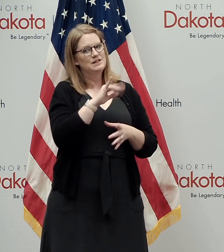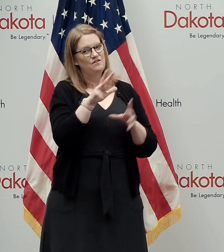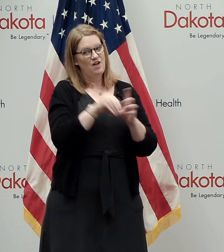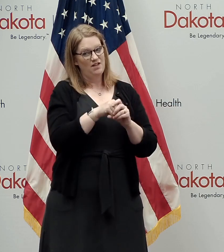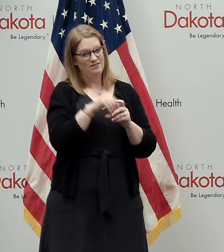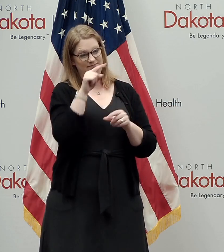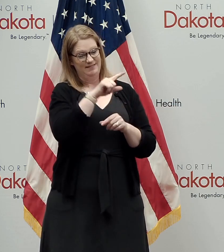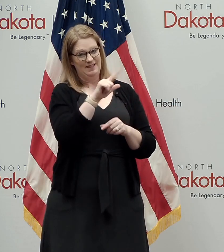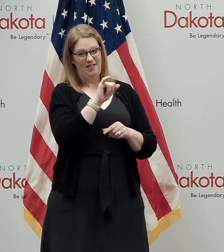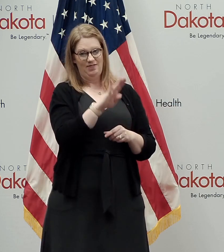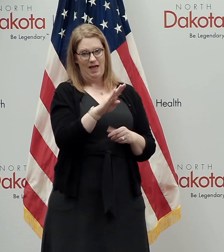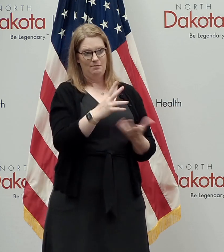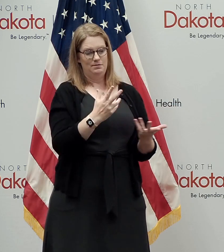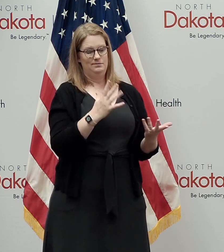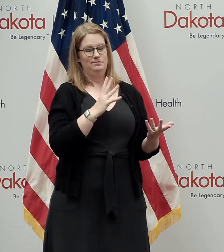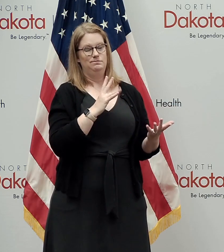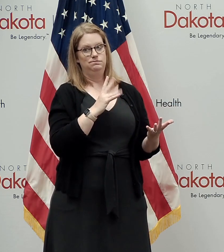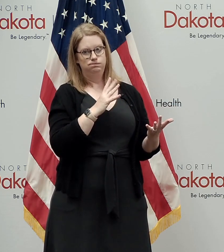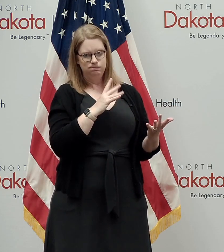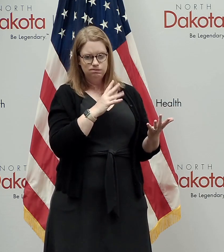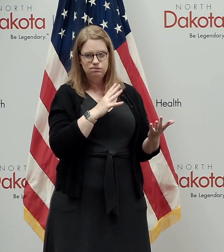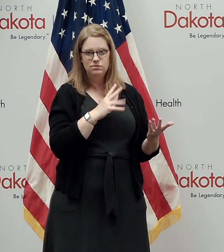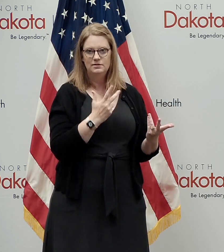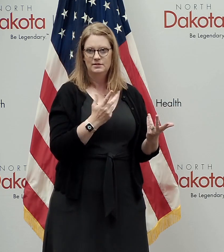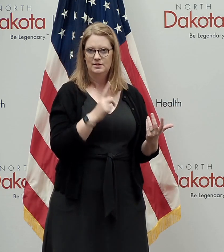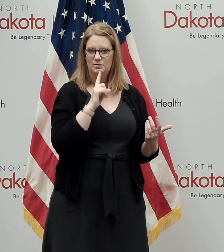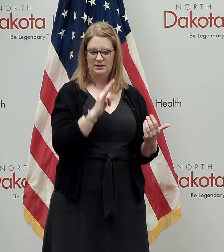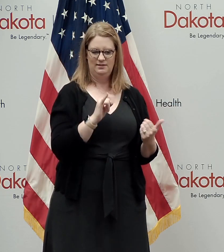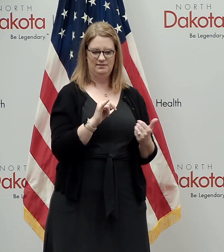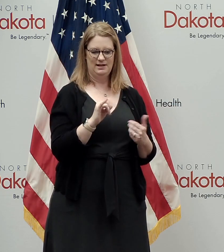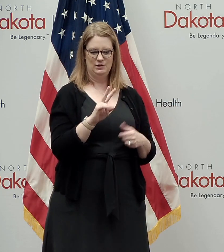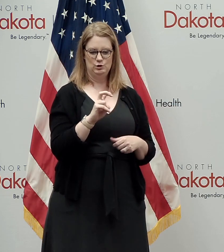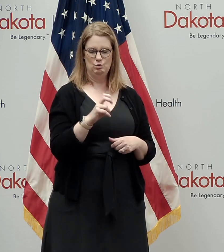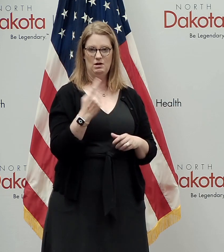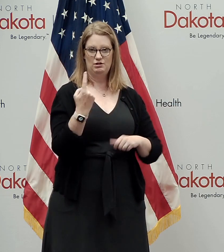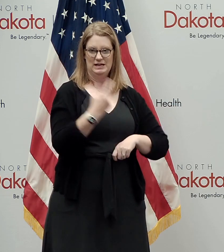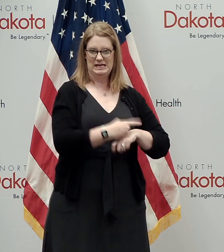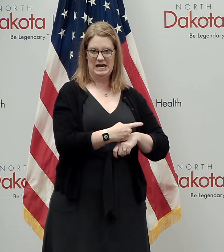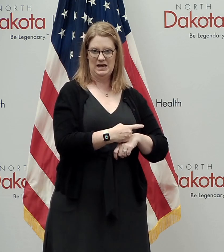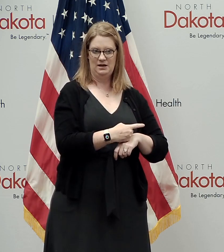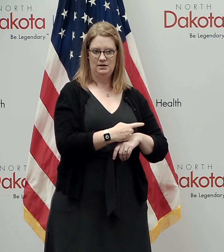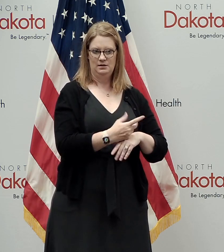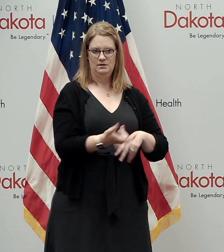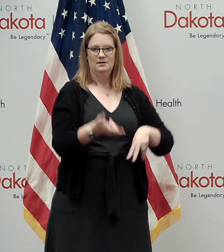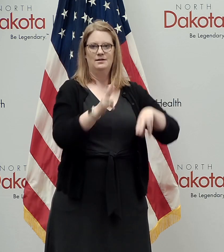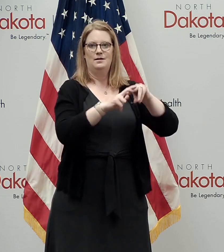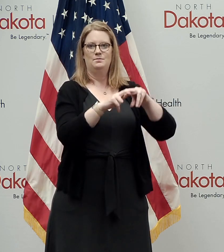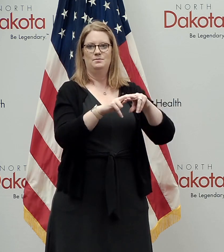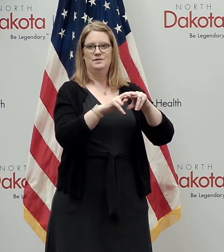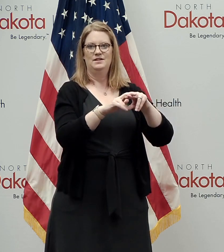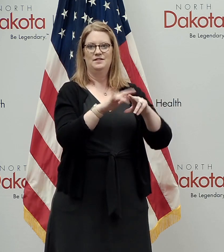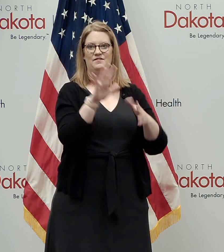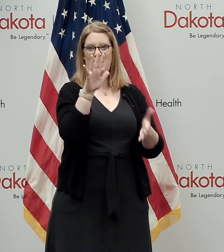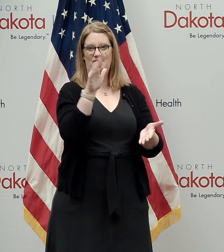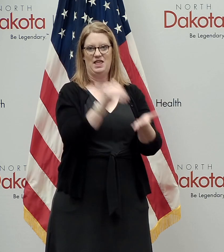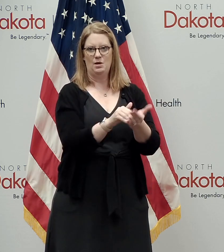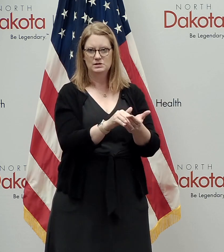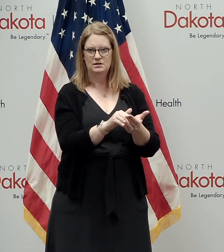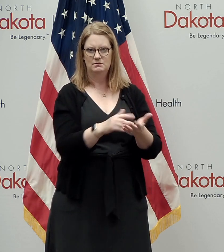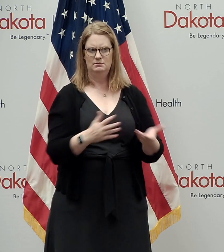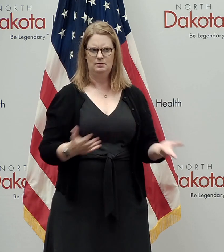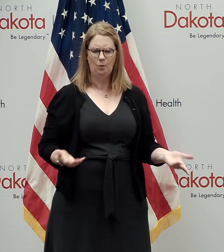lab has done amazing stuff. We've went from sort of a 200-day test operation to 5,000. That's a 25-fold increase. I mean, there